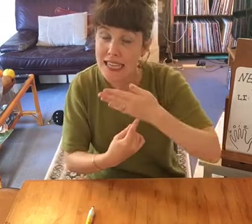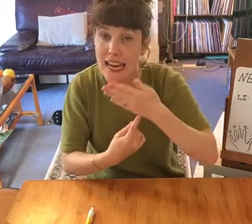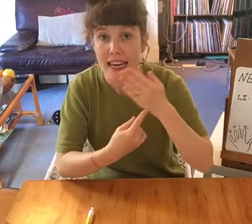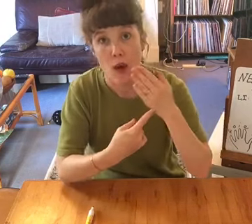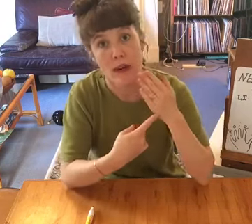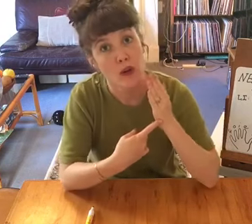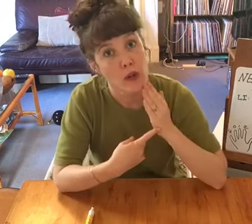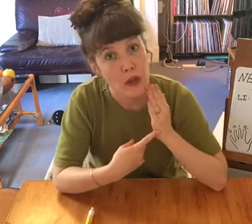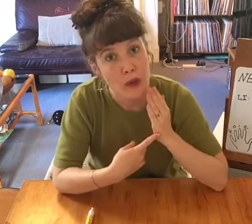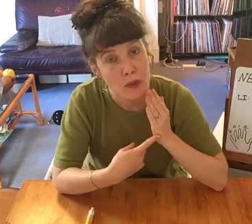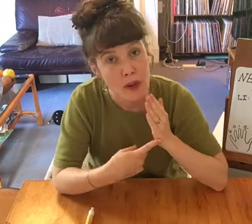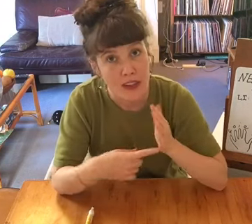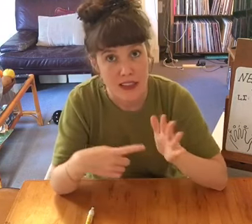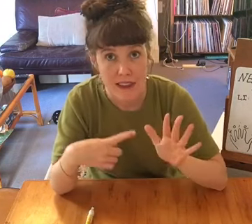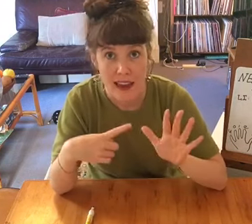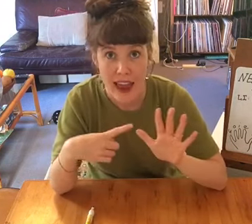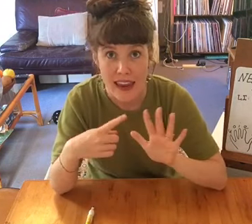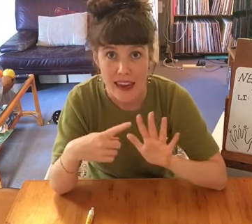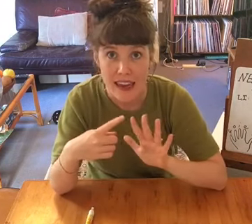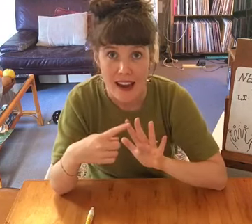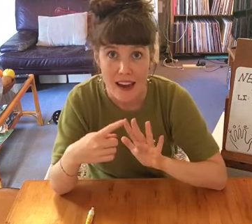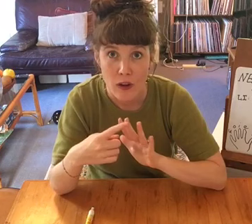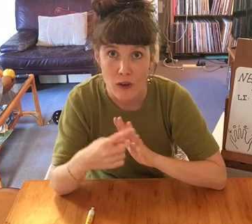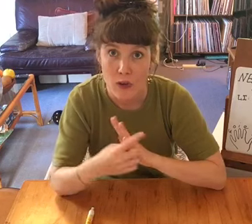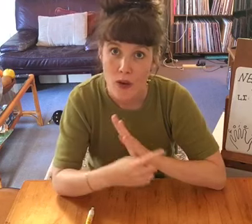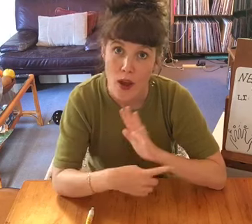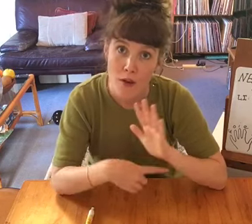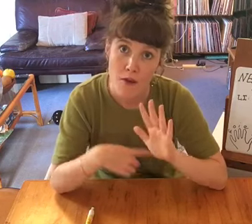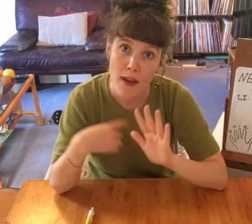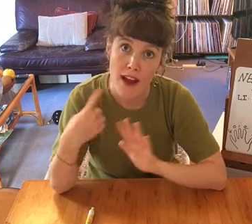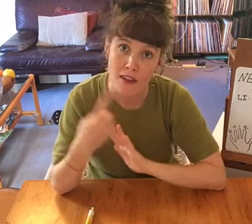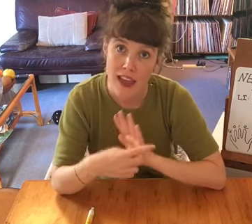Now we know U because it's in the A, E, I, O, U vowels hand.